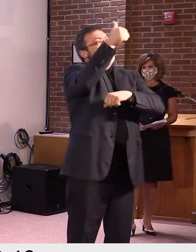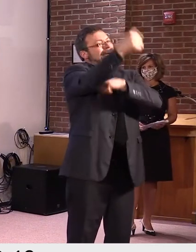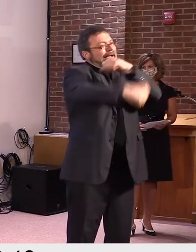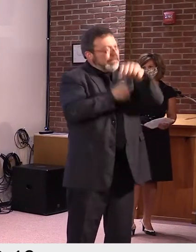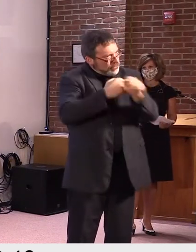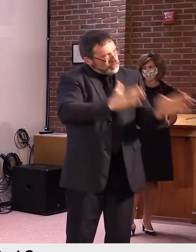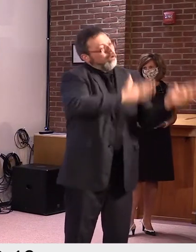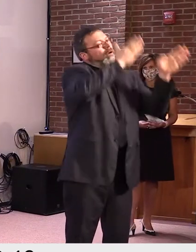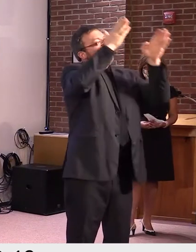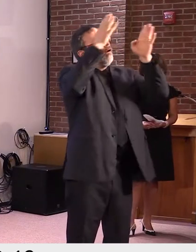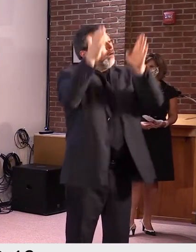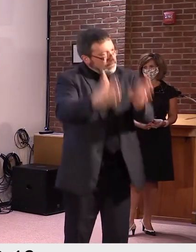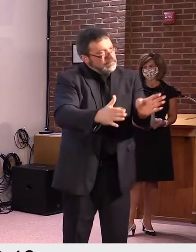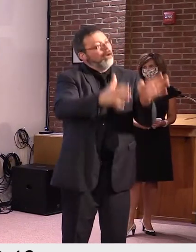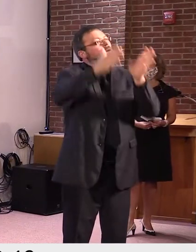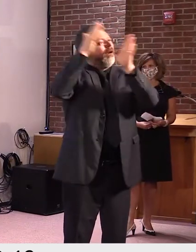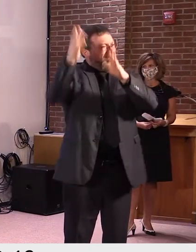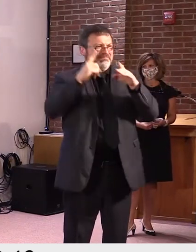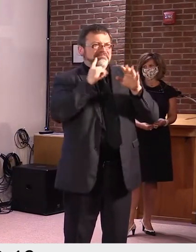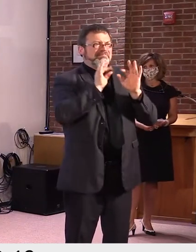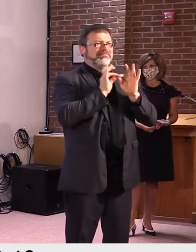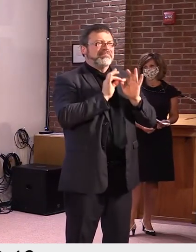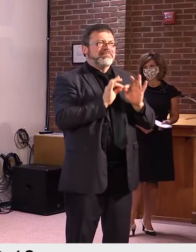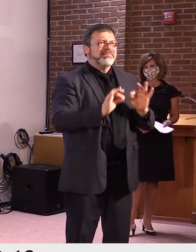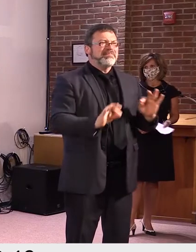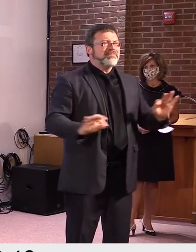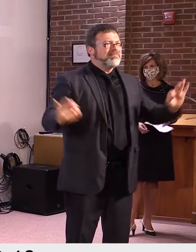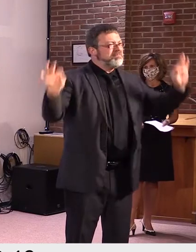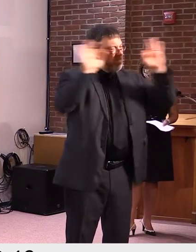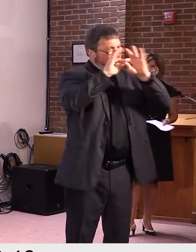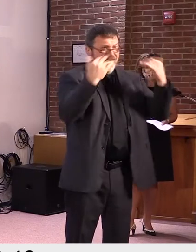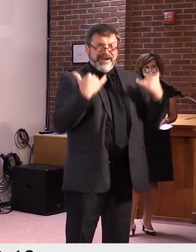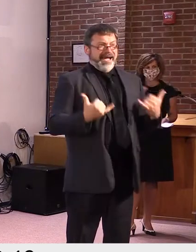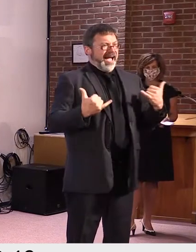you can do it online in just 5 minutes. And as the governor has said,